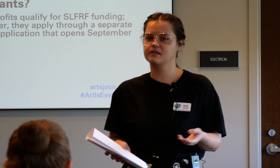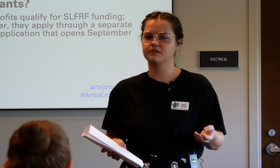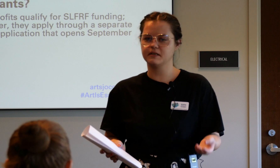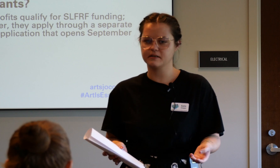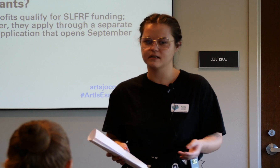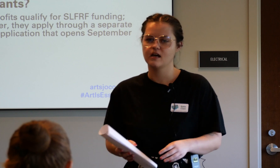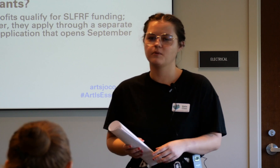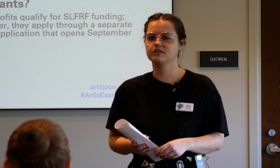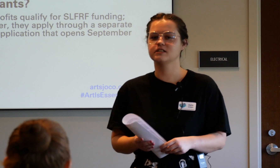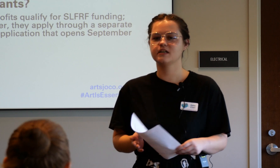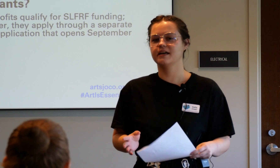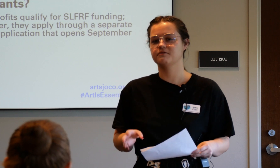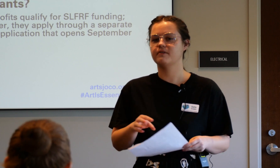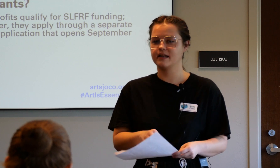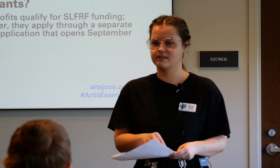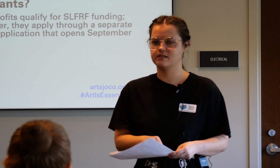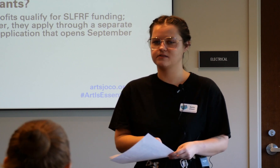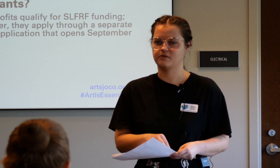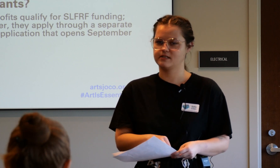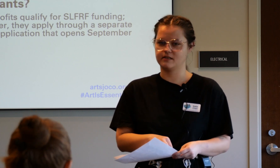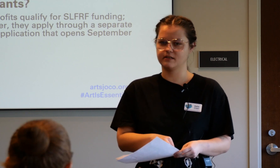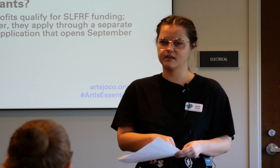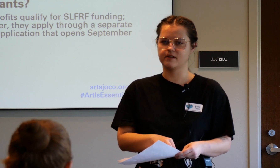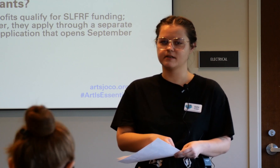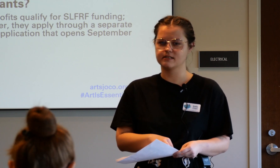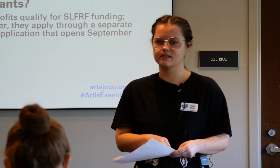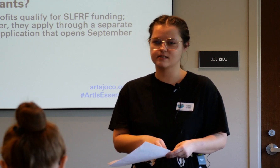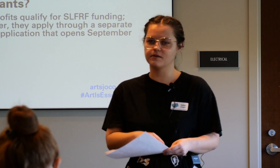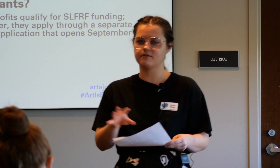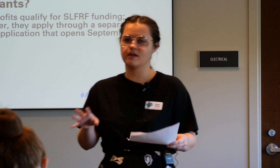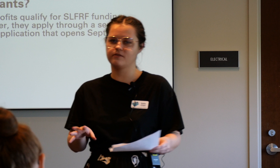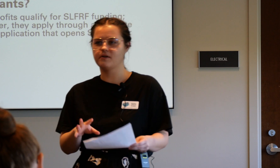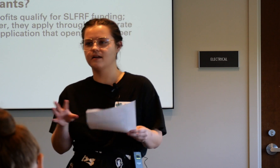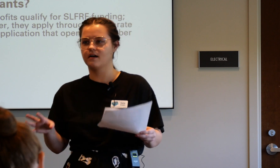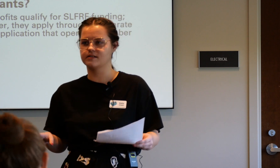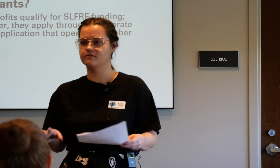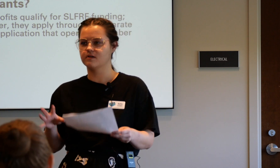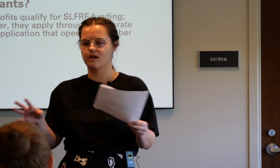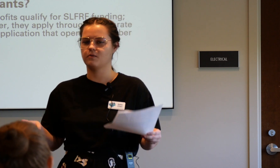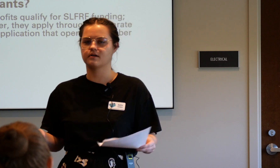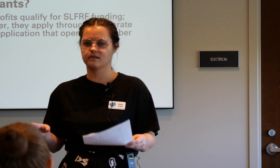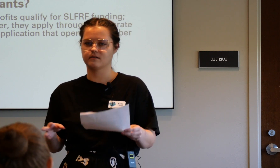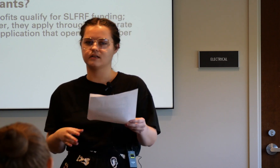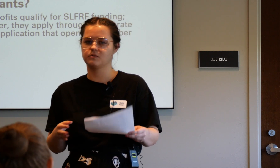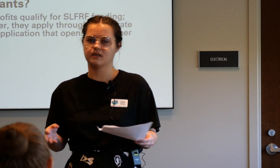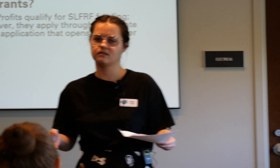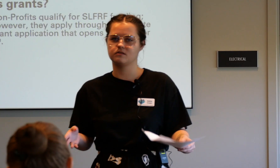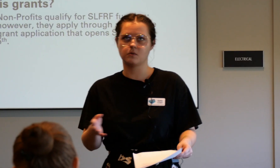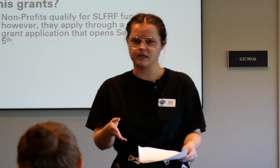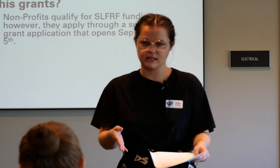to a single year. We are just looking at your finances for sure. a single year, if that makes okay. sense. So if you had a loss of work